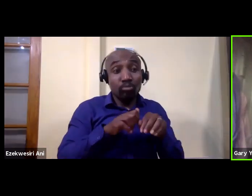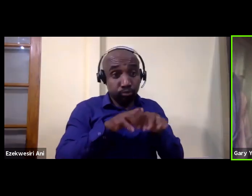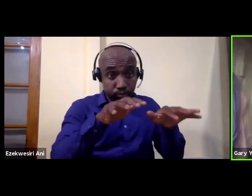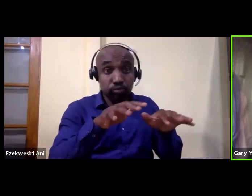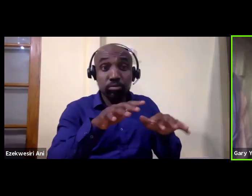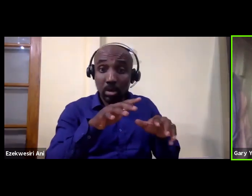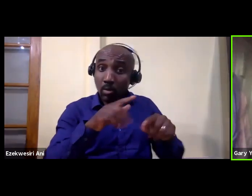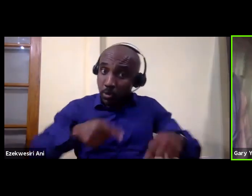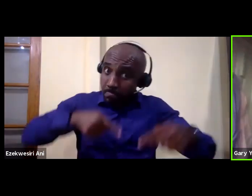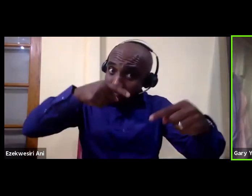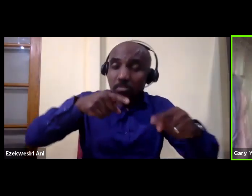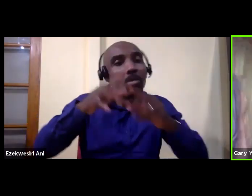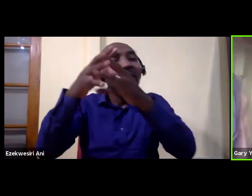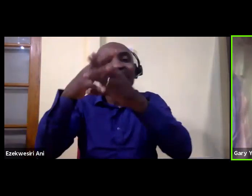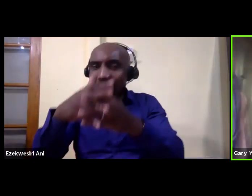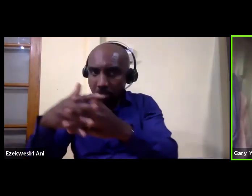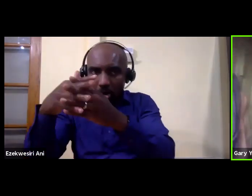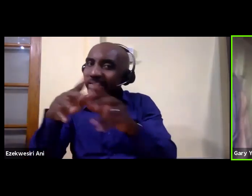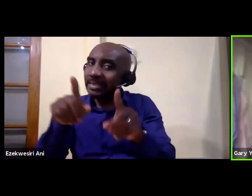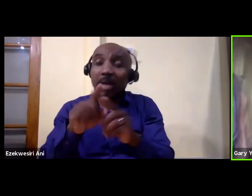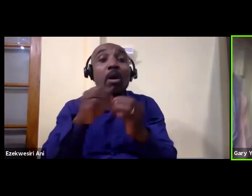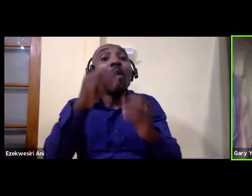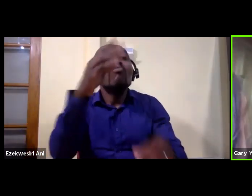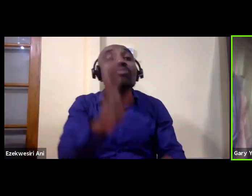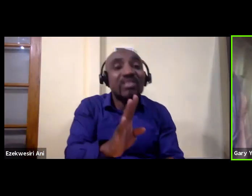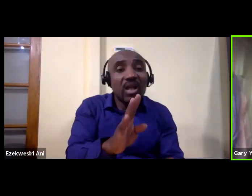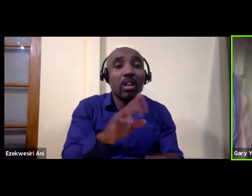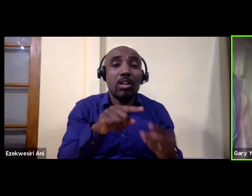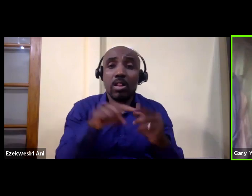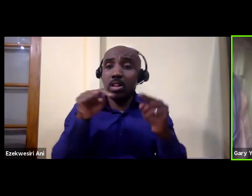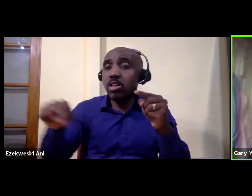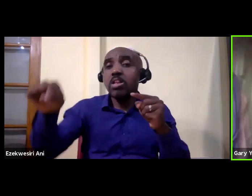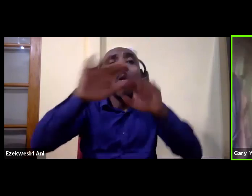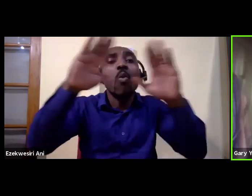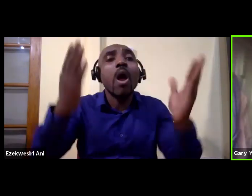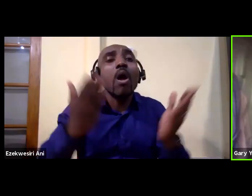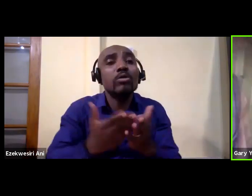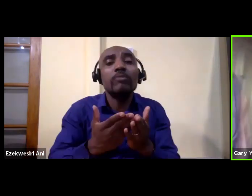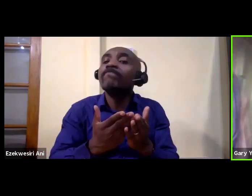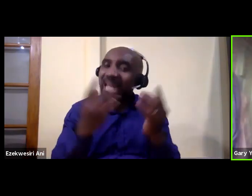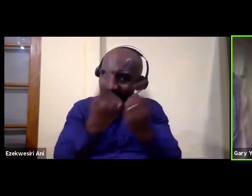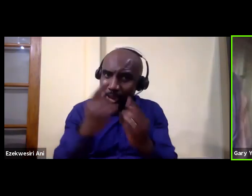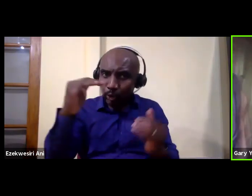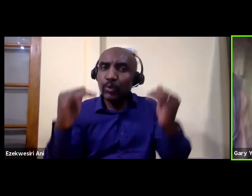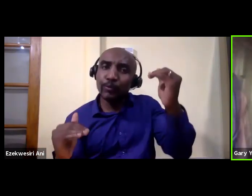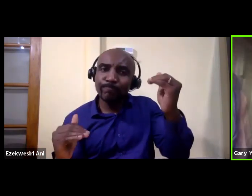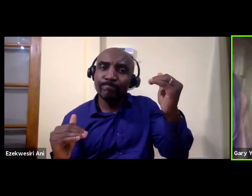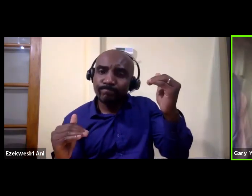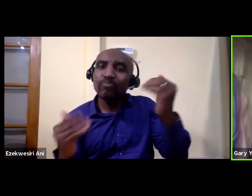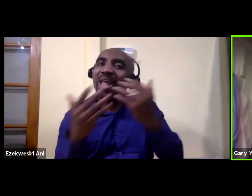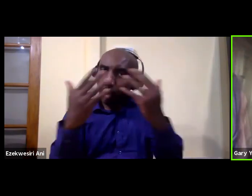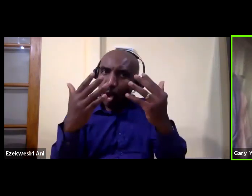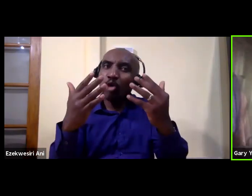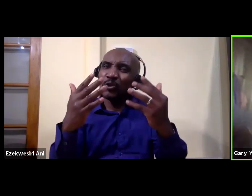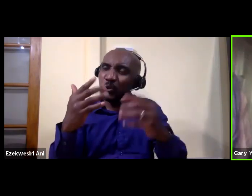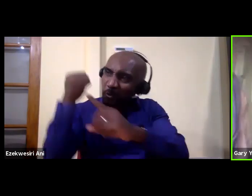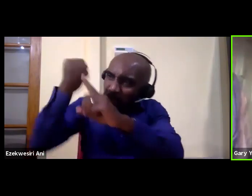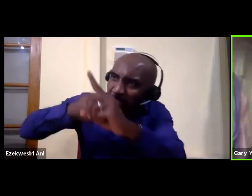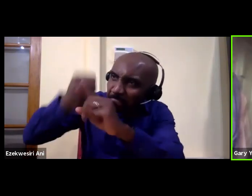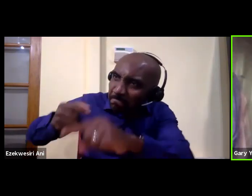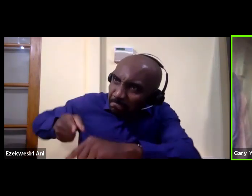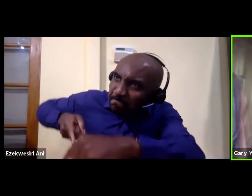poor people, this issue in Brazil, this issue is in play. There is everything to fight for. And so